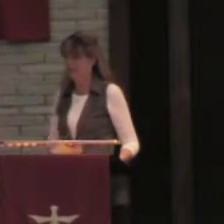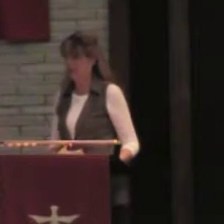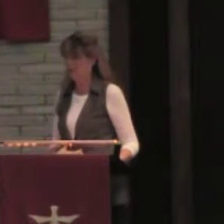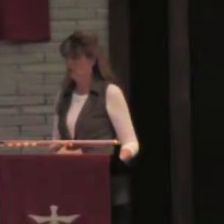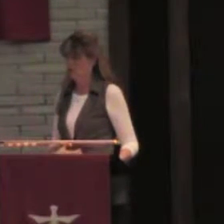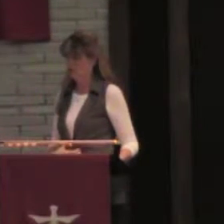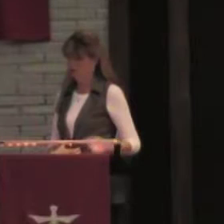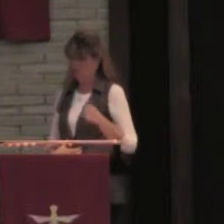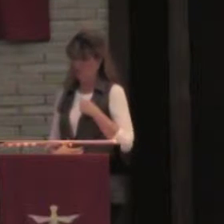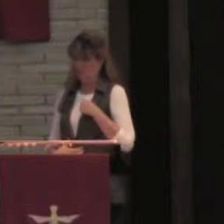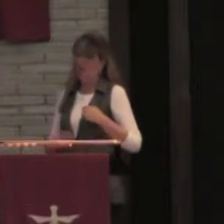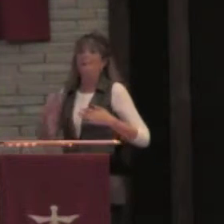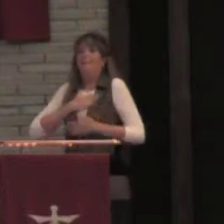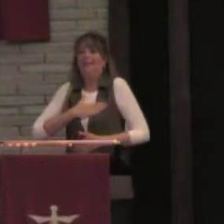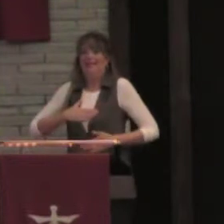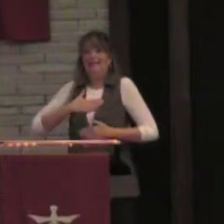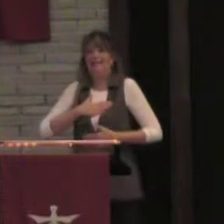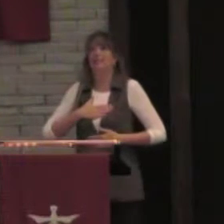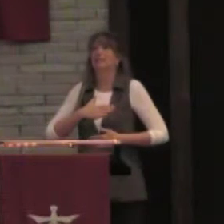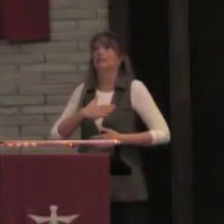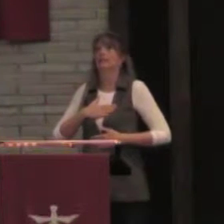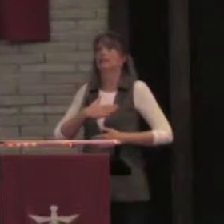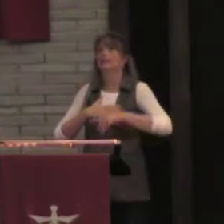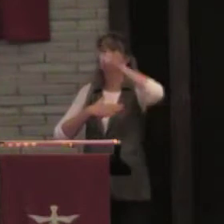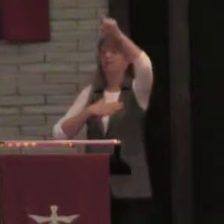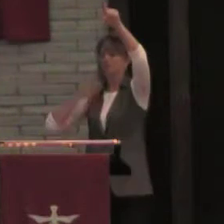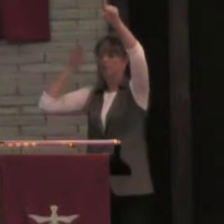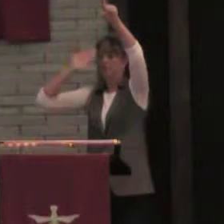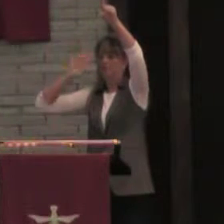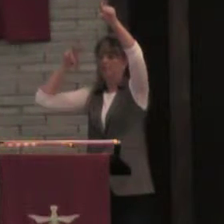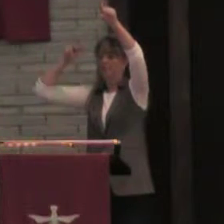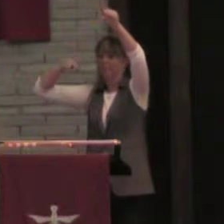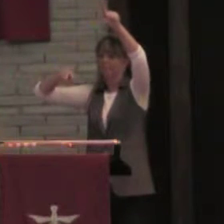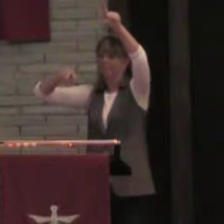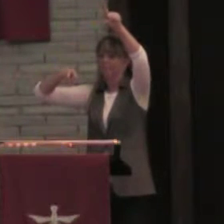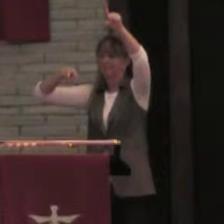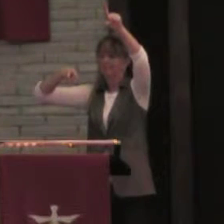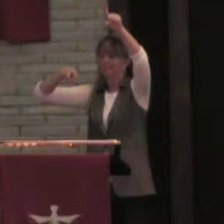I think your heart's desires, if they are pleasing to God,